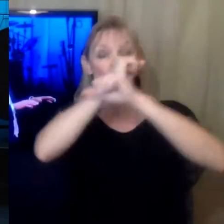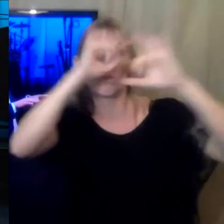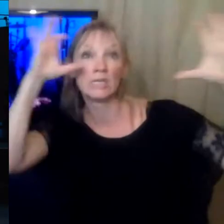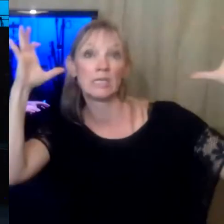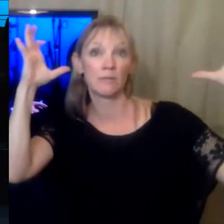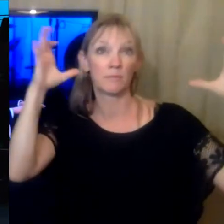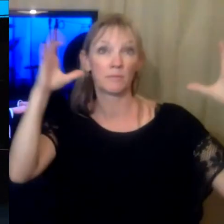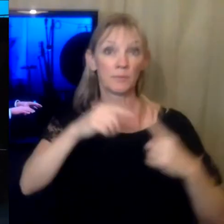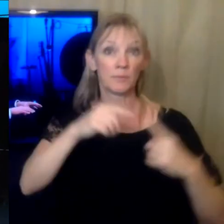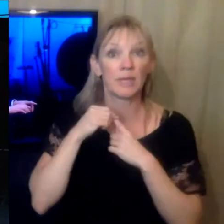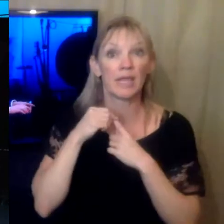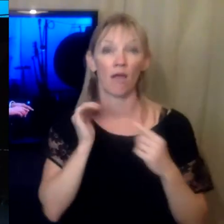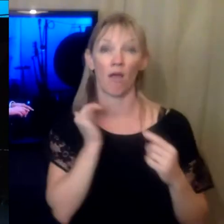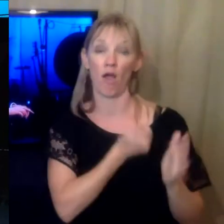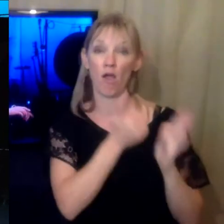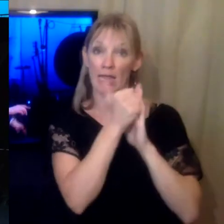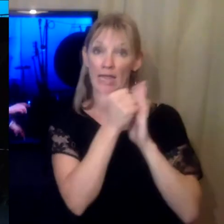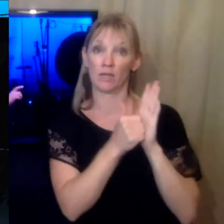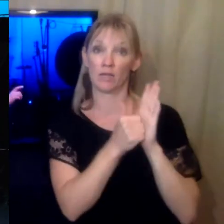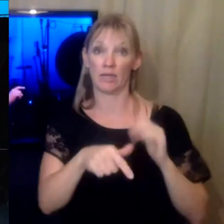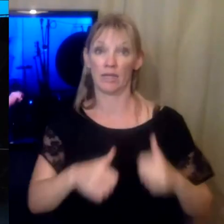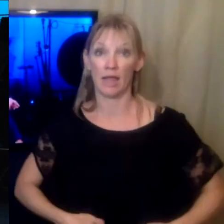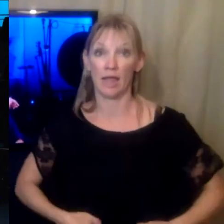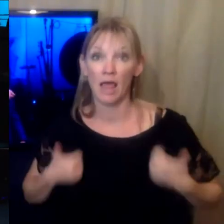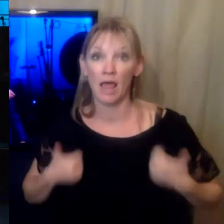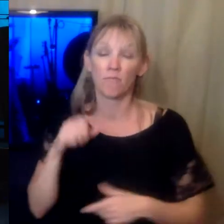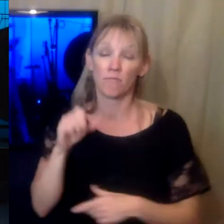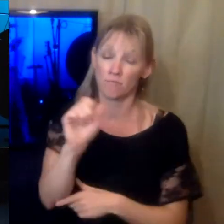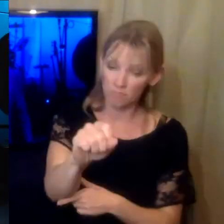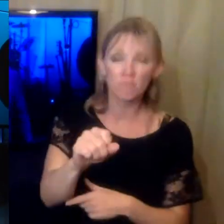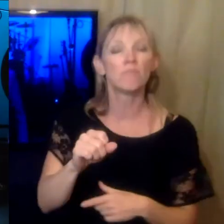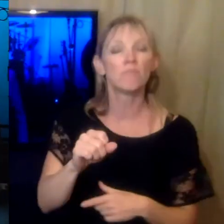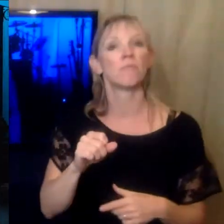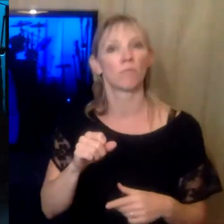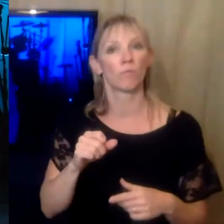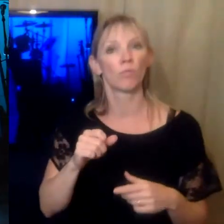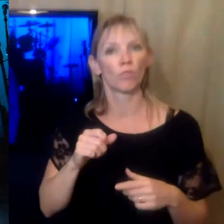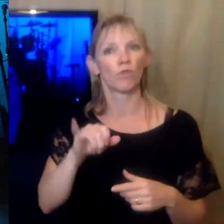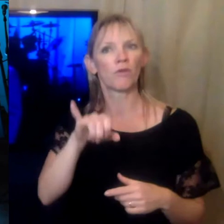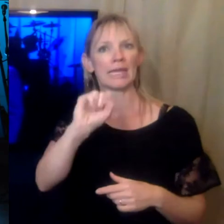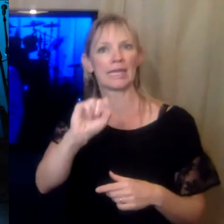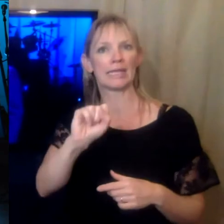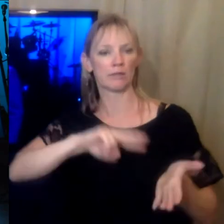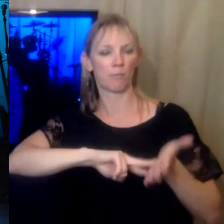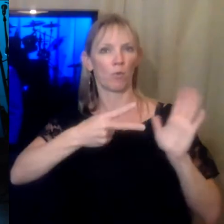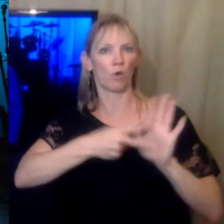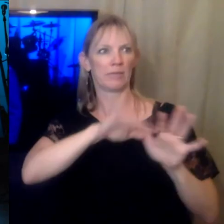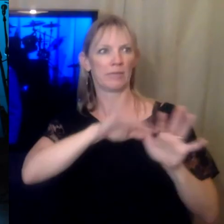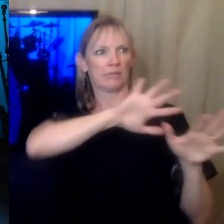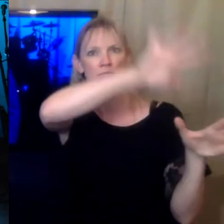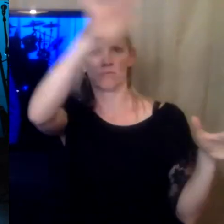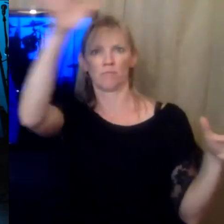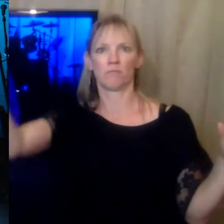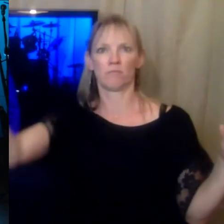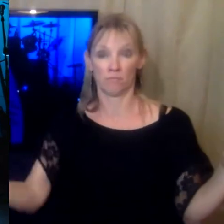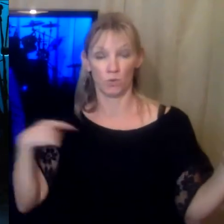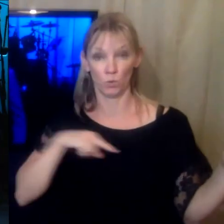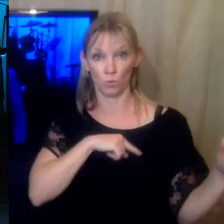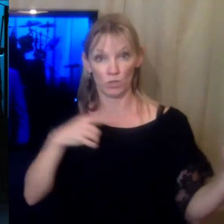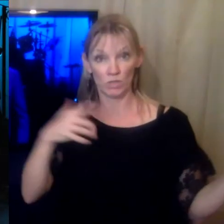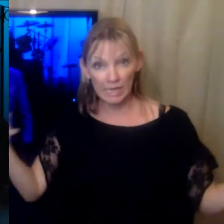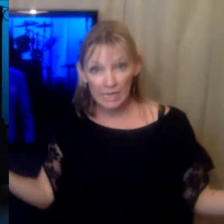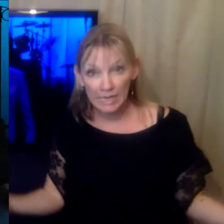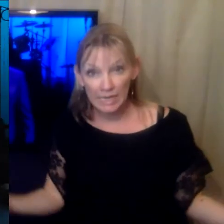and agenda in this life. And there is an overarching purpose. We're here